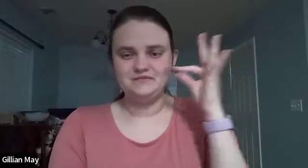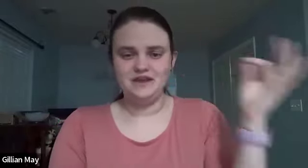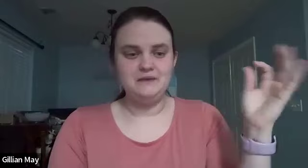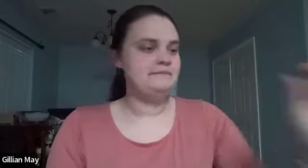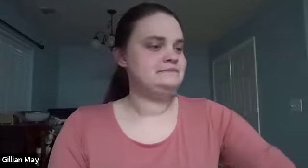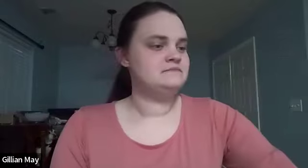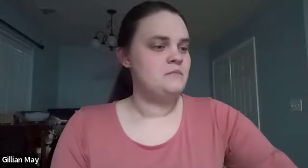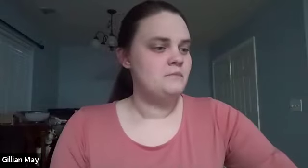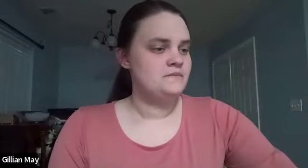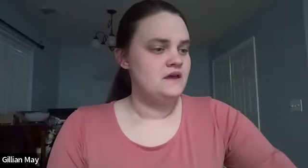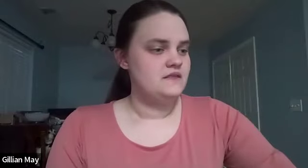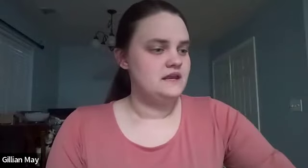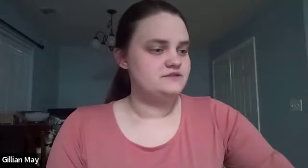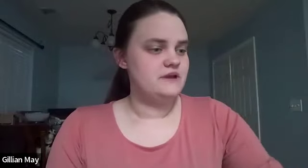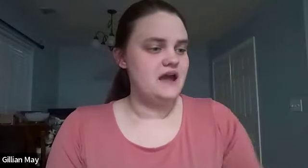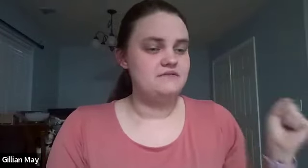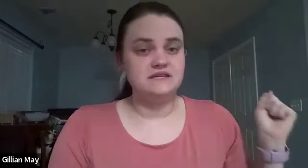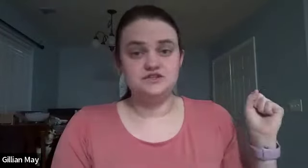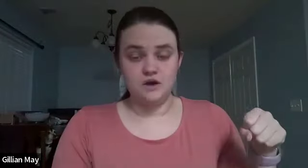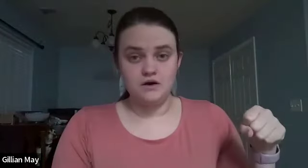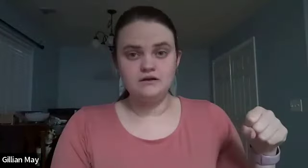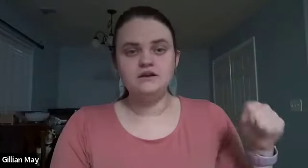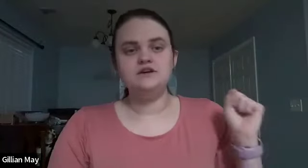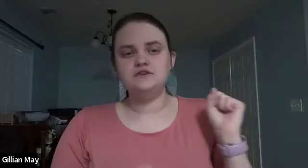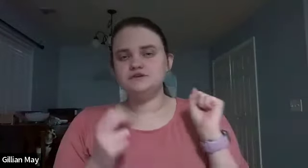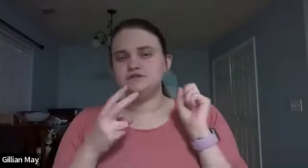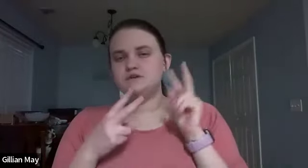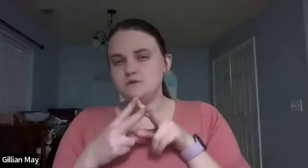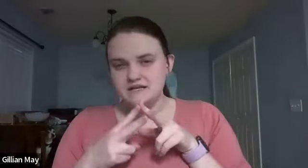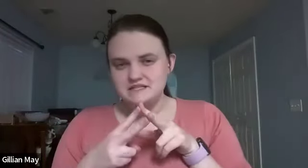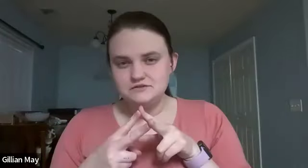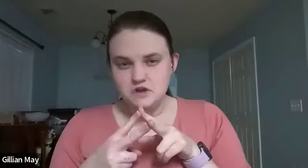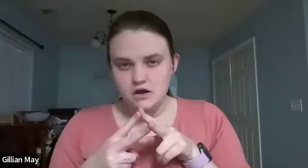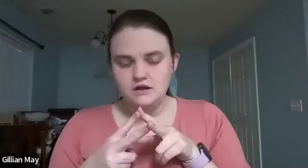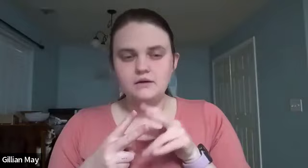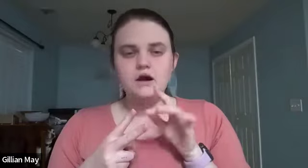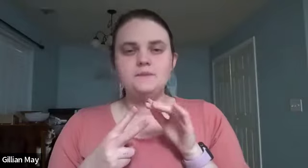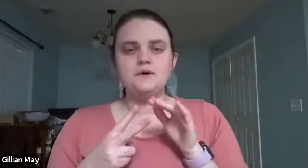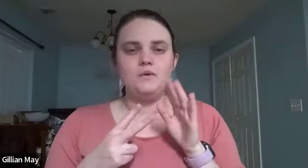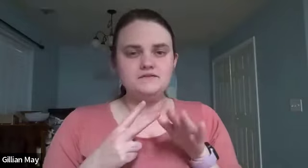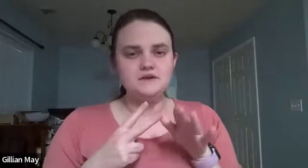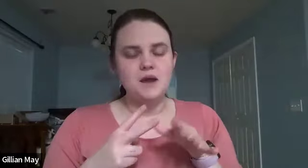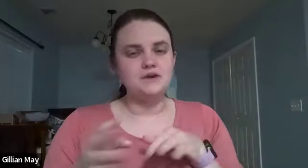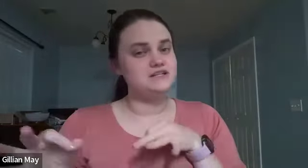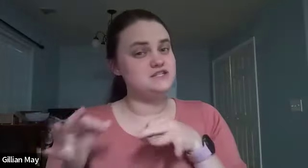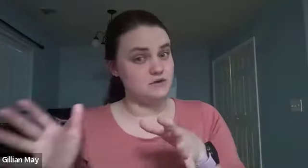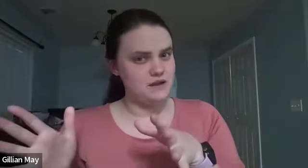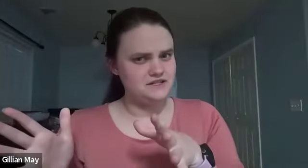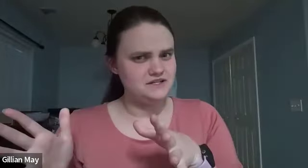Okay. The next one we have is dog. There are 2 ways to do dog. One of them, I'm going to describe it to you